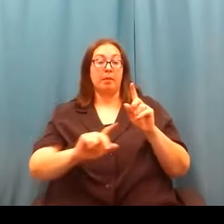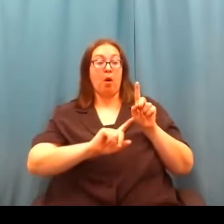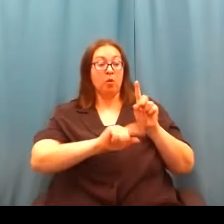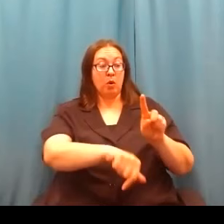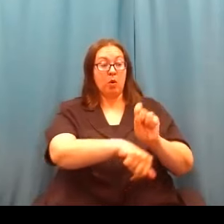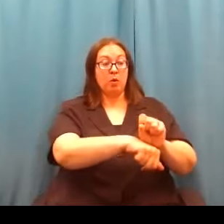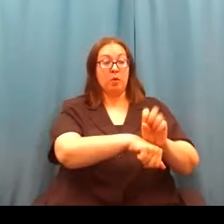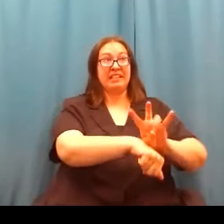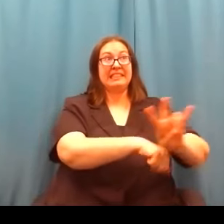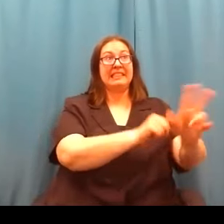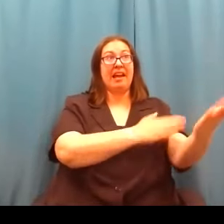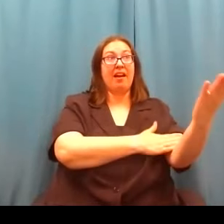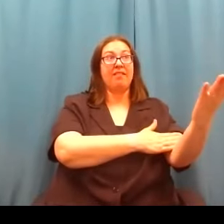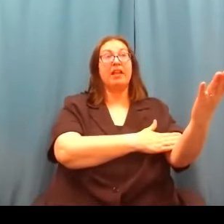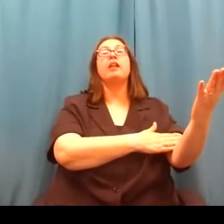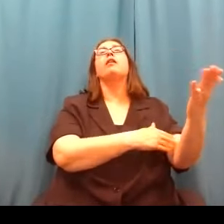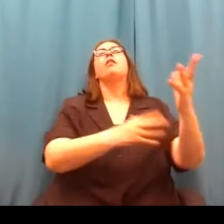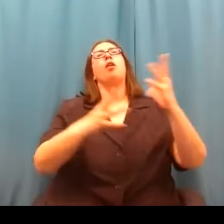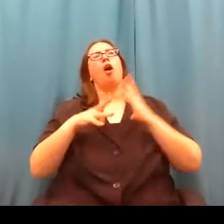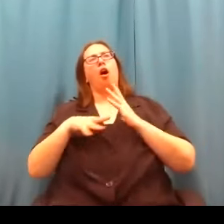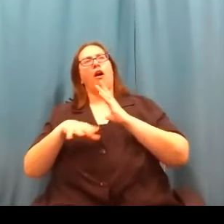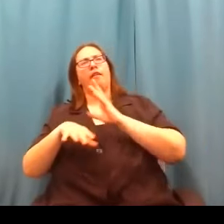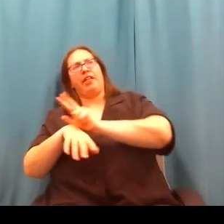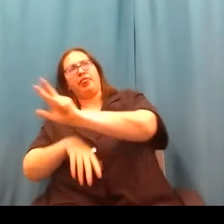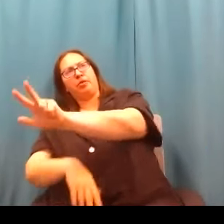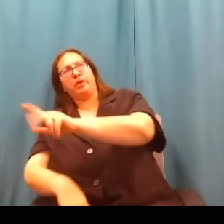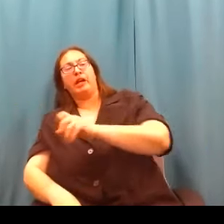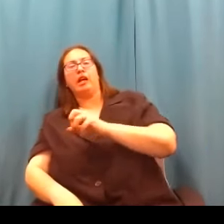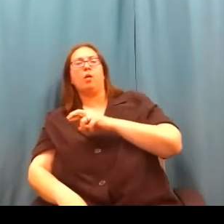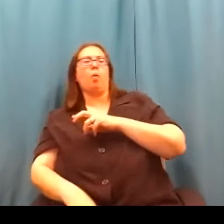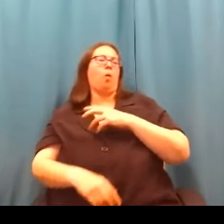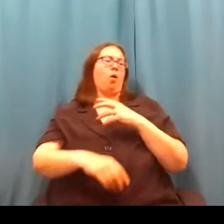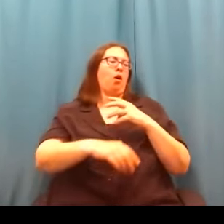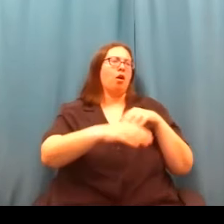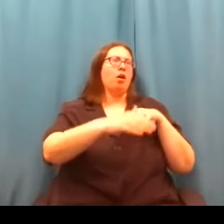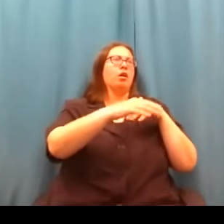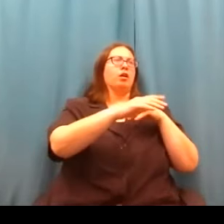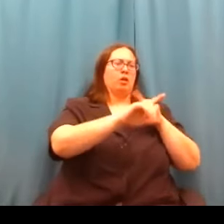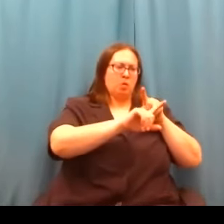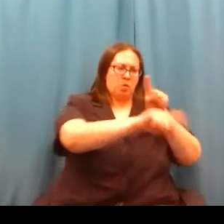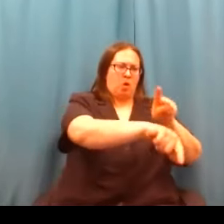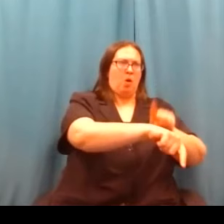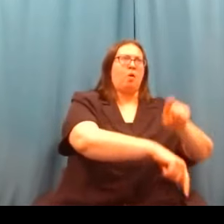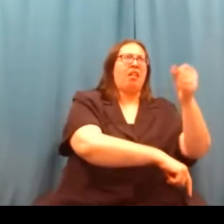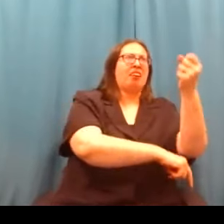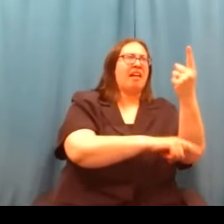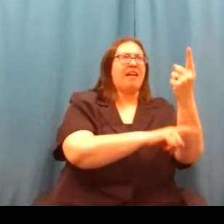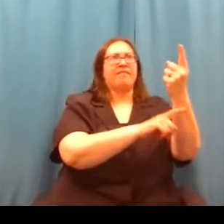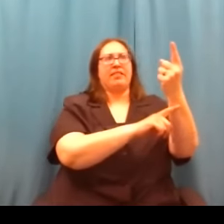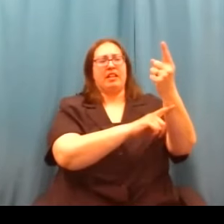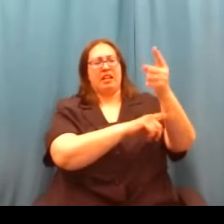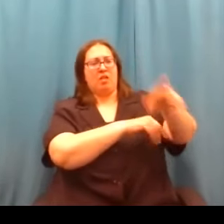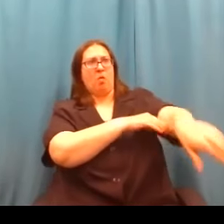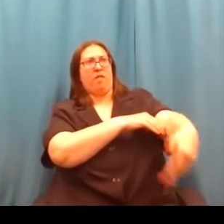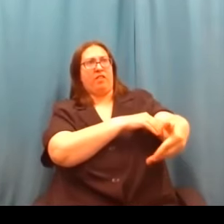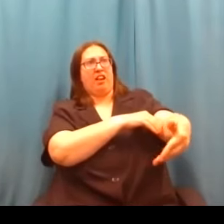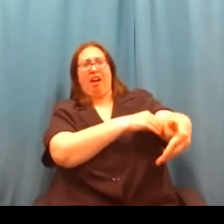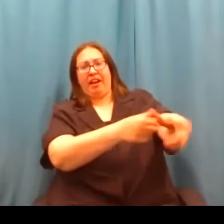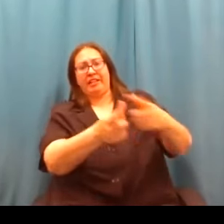off at 3, goes in at 3, gets off at 11, goes in 11, gets off at 7 in the morning. So for those